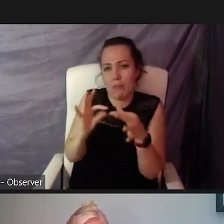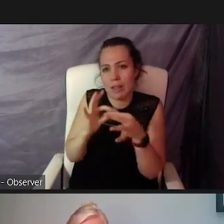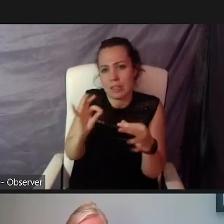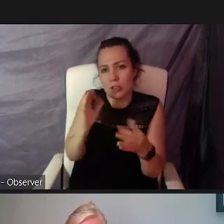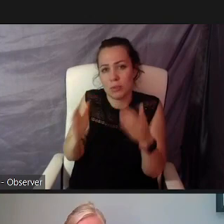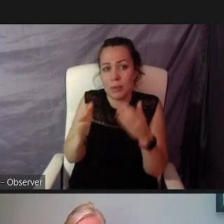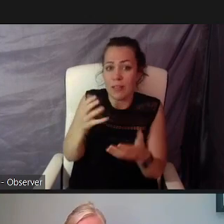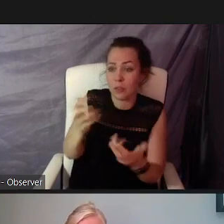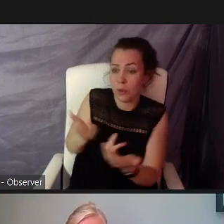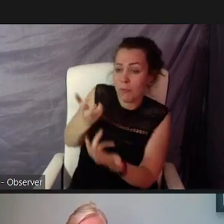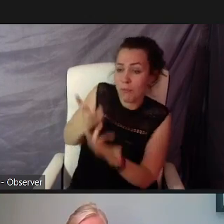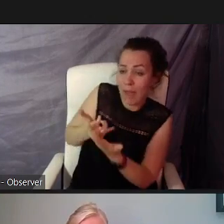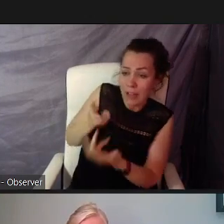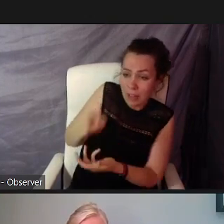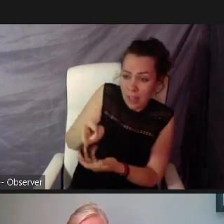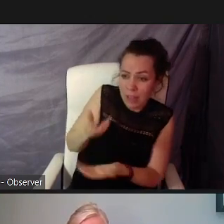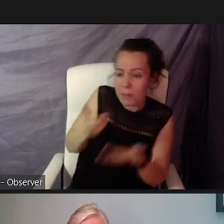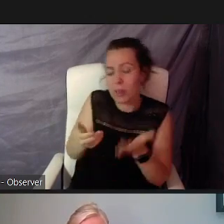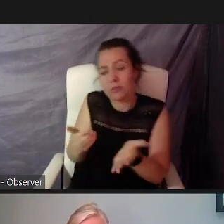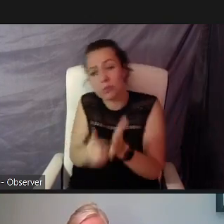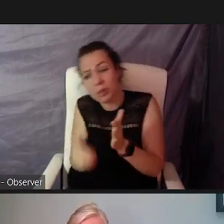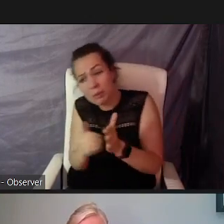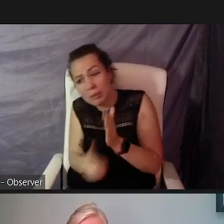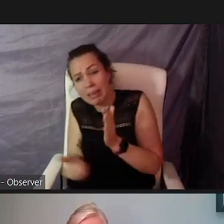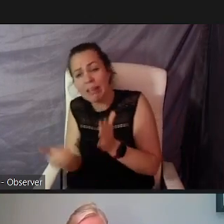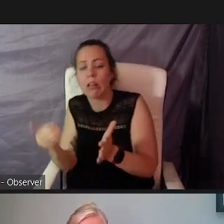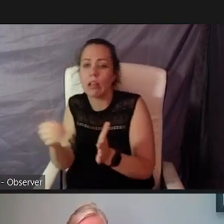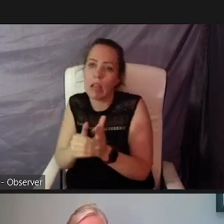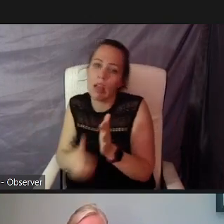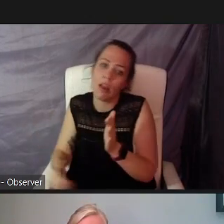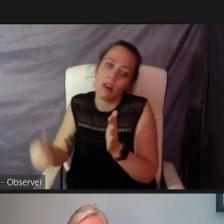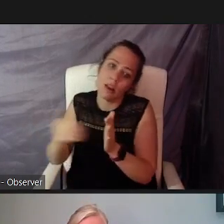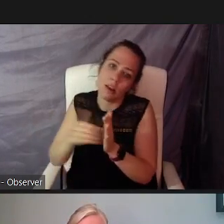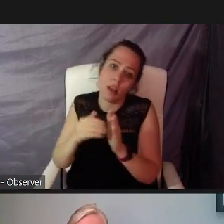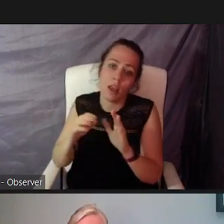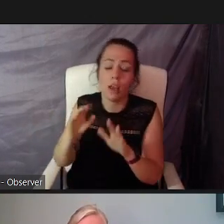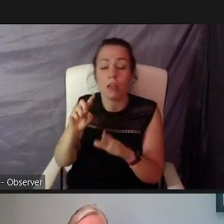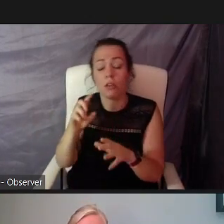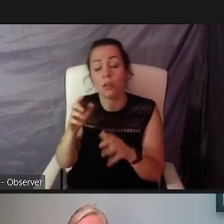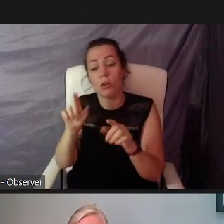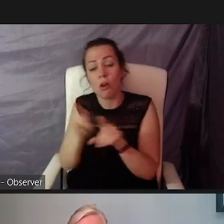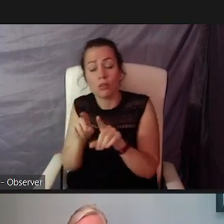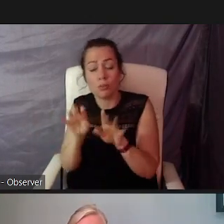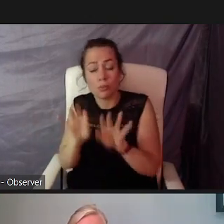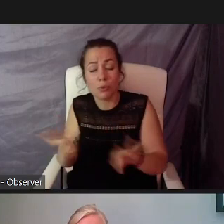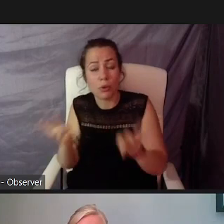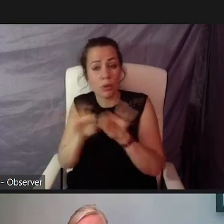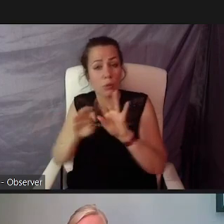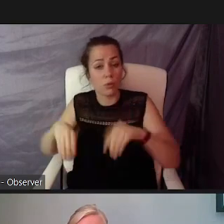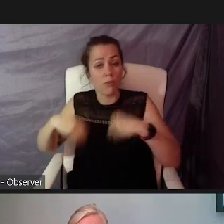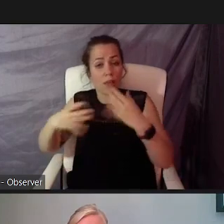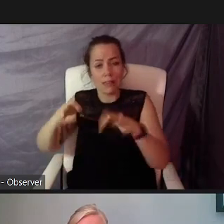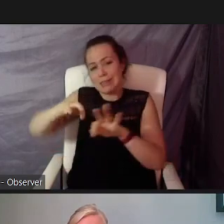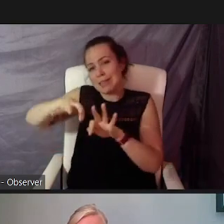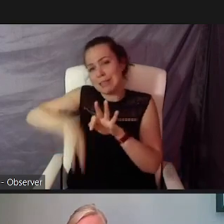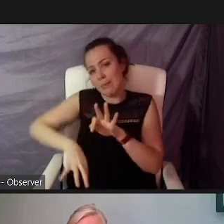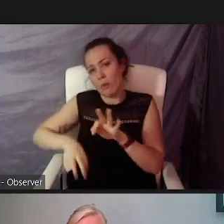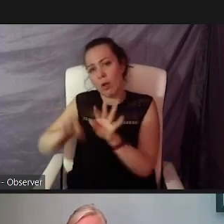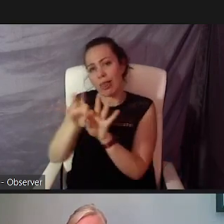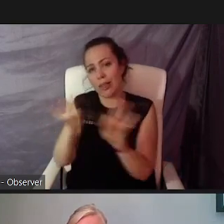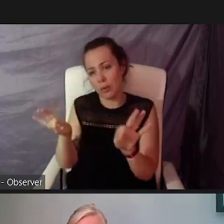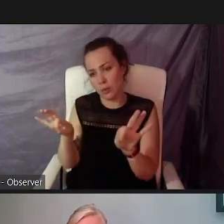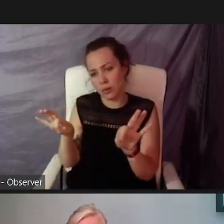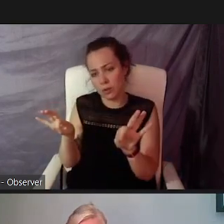You might find that you're needing to repeat, that you're presenting information more simply, using simple languages, or